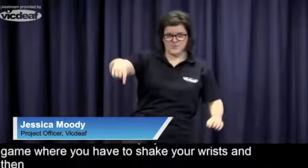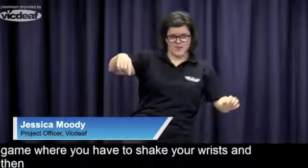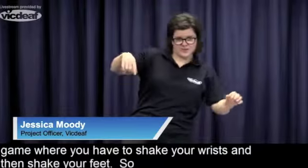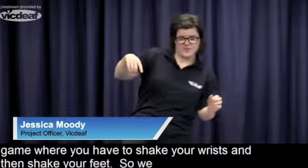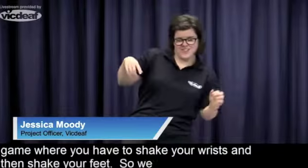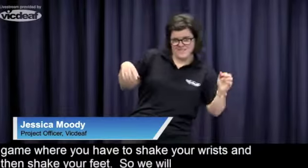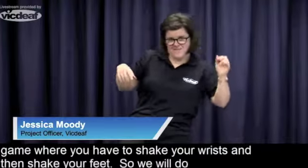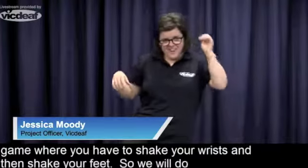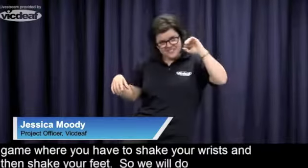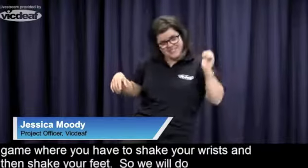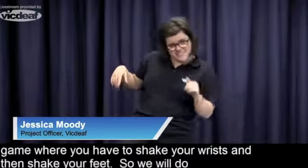8 times each.